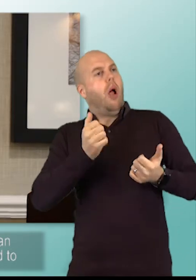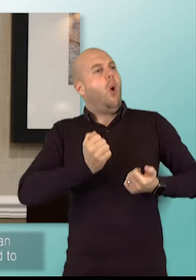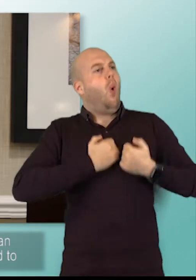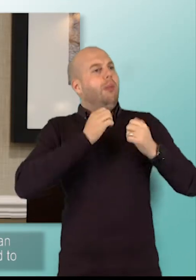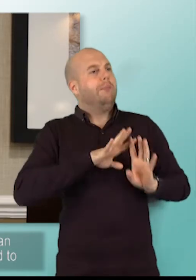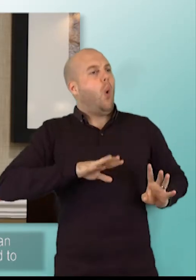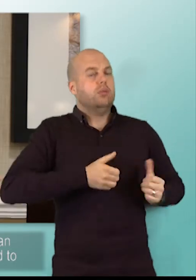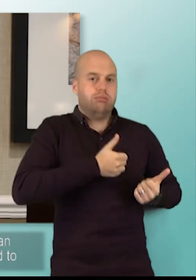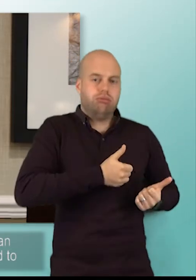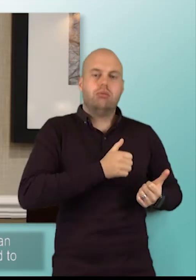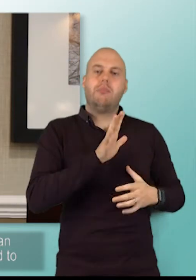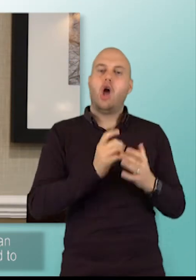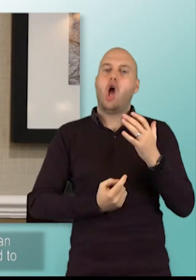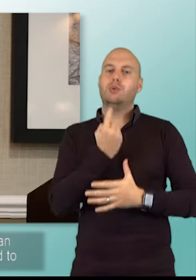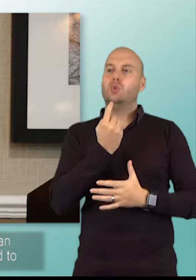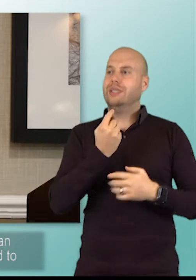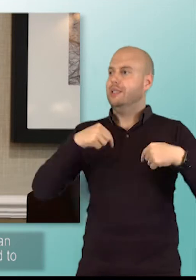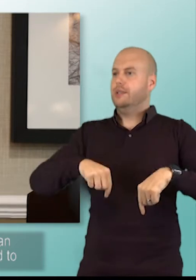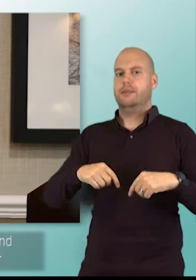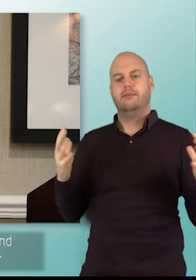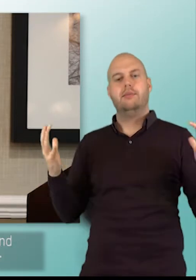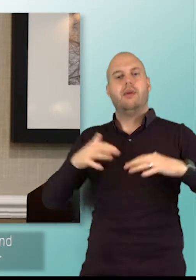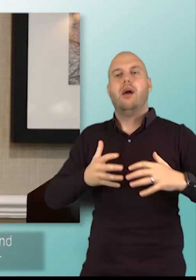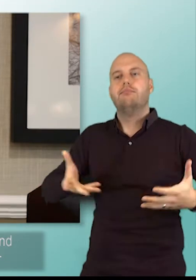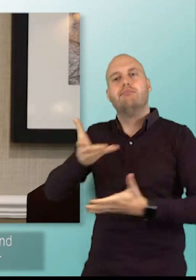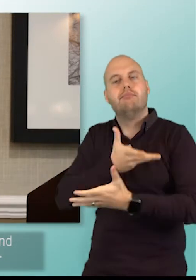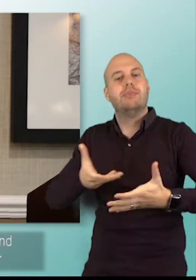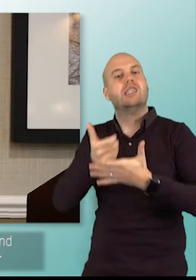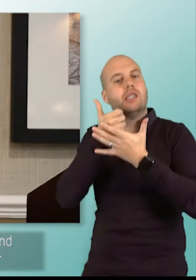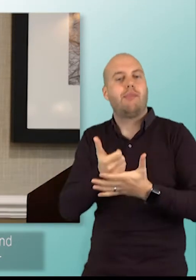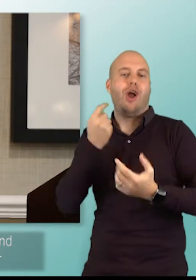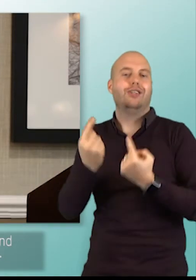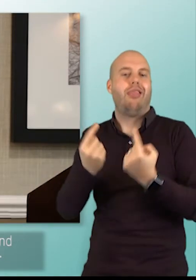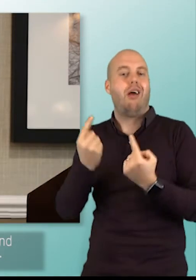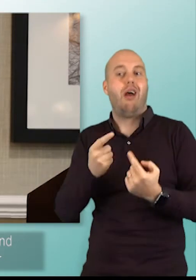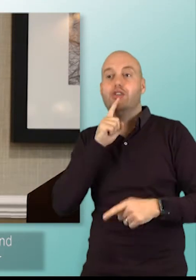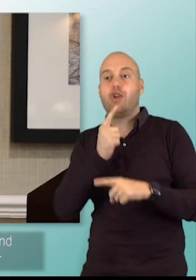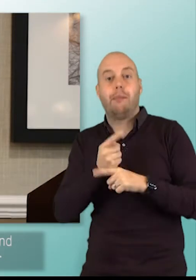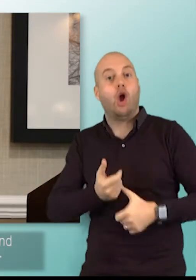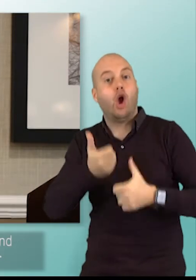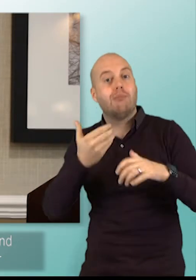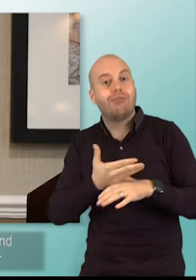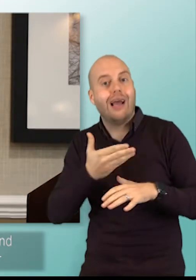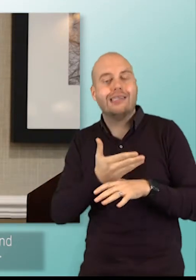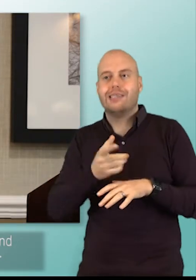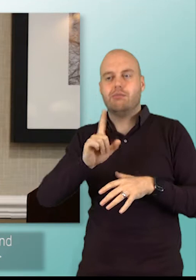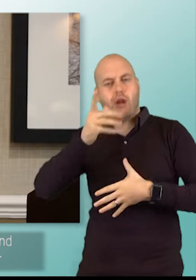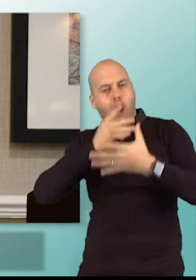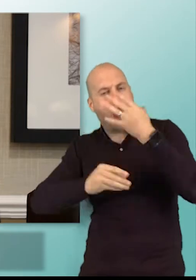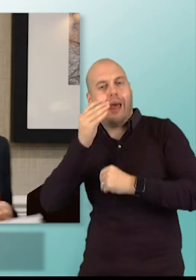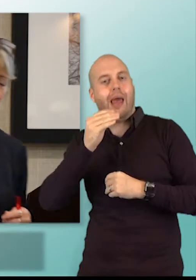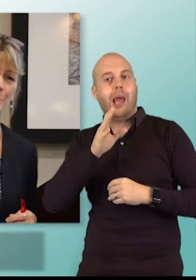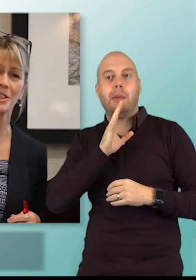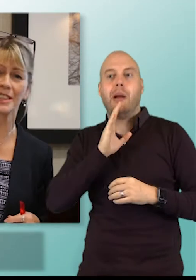is also an opportunity for you all to speak to each other and to share support and good practice and learning and maybe get a different perspective on the role.